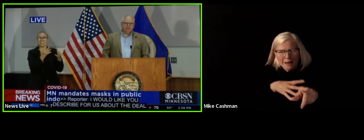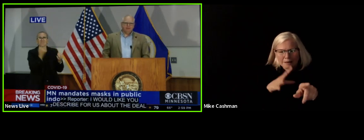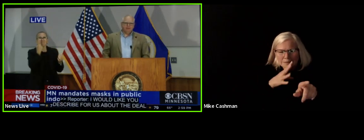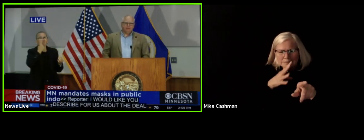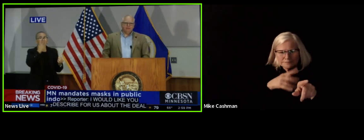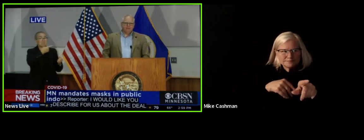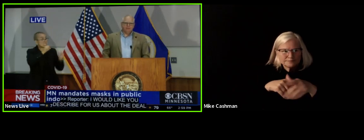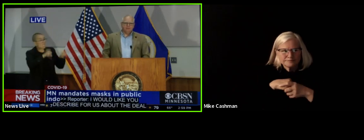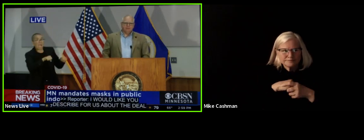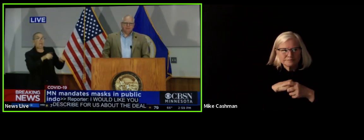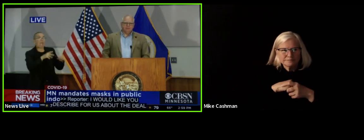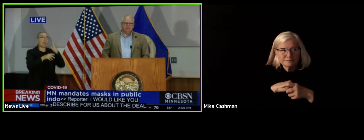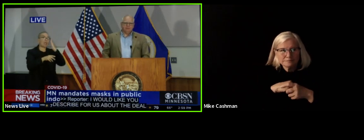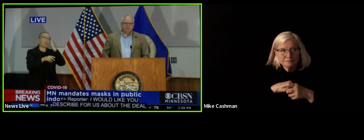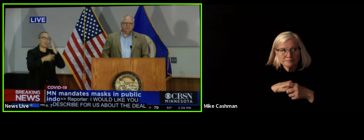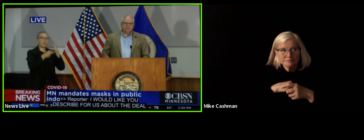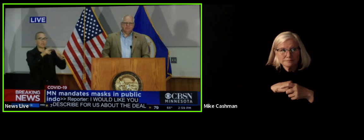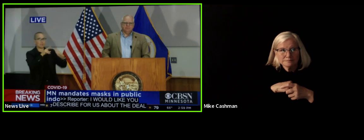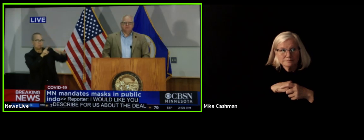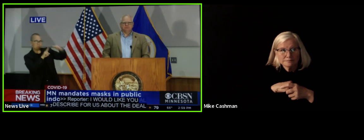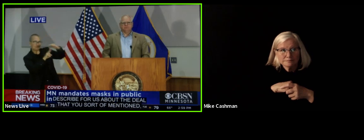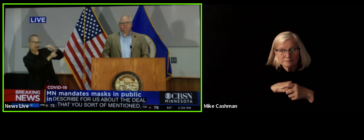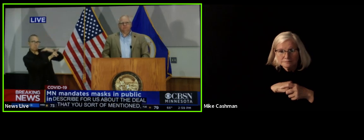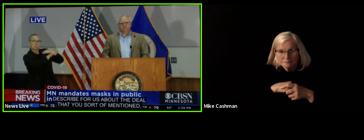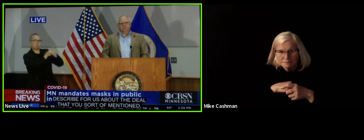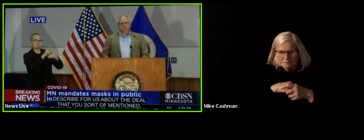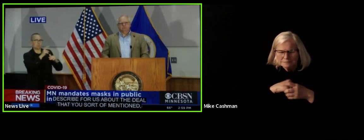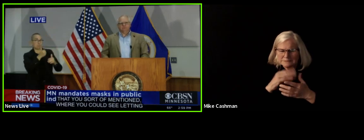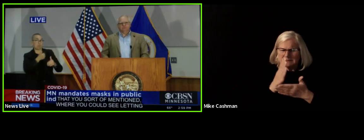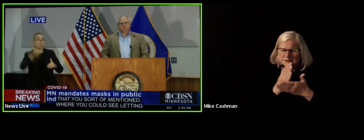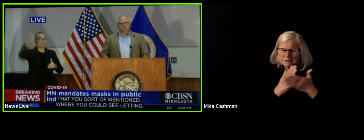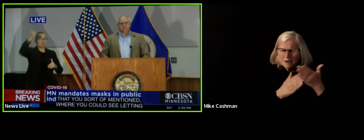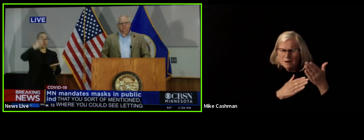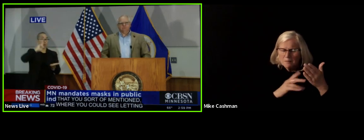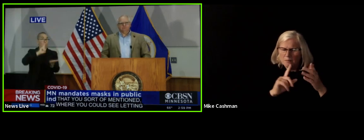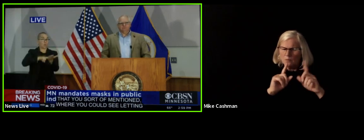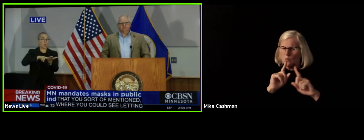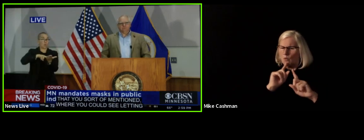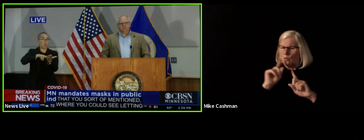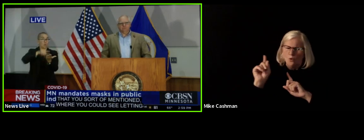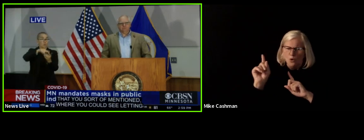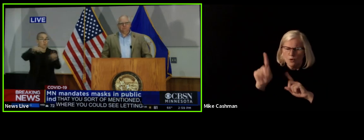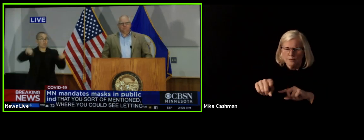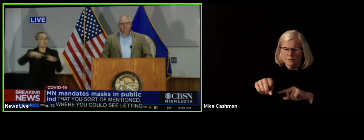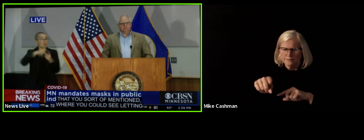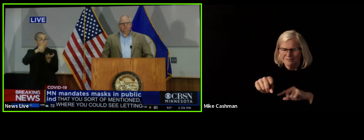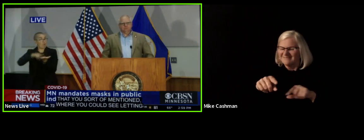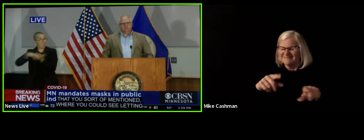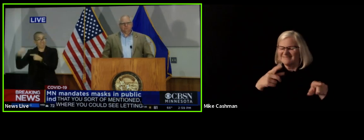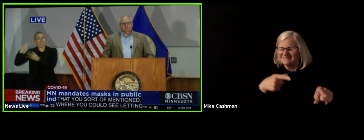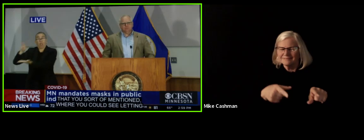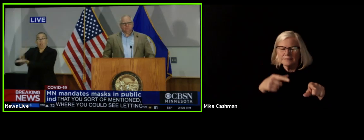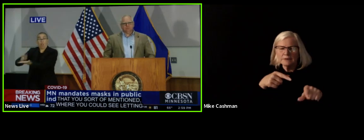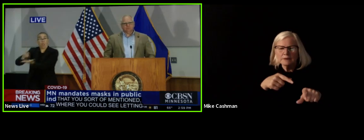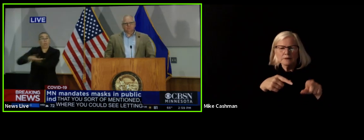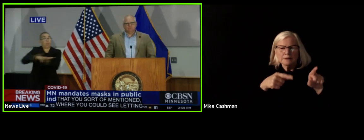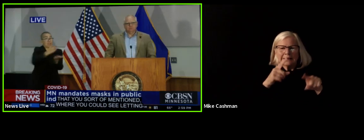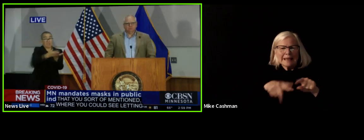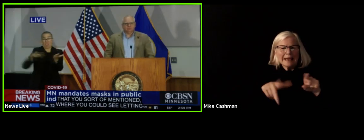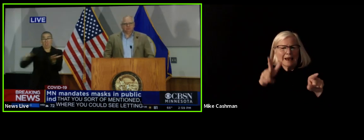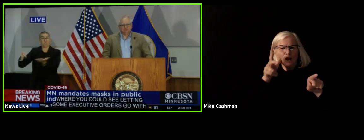letting some executive orders go individually with agreement of the legislature. And I also would like to ask if you've considered forming sort